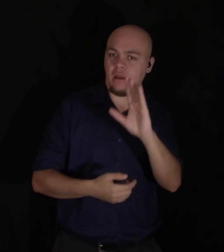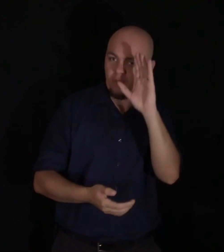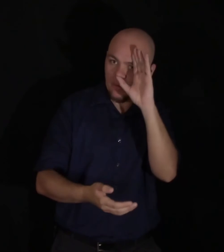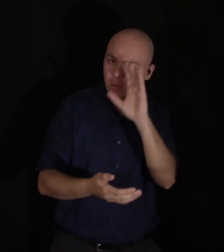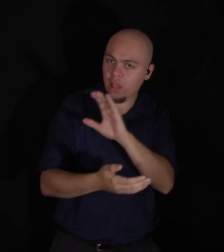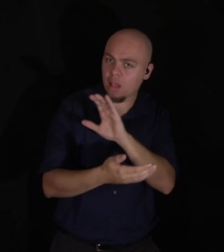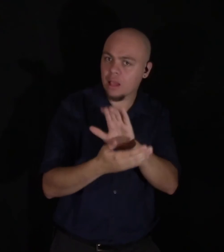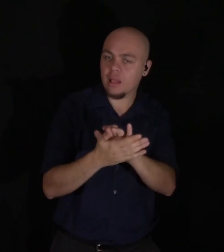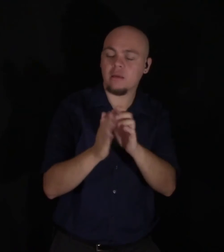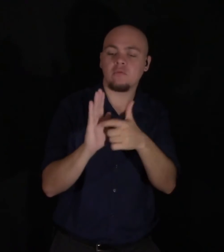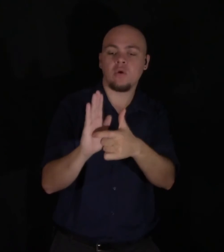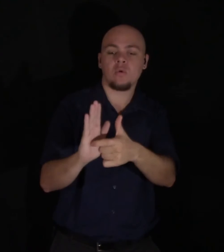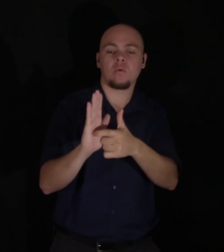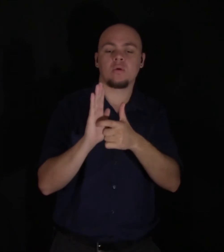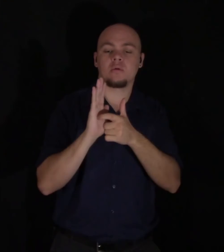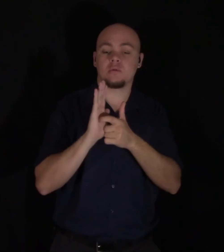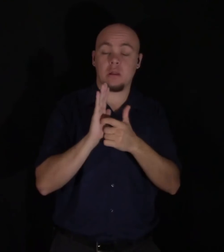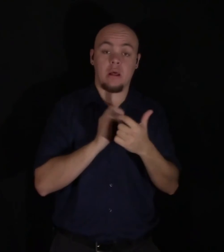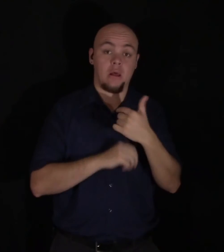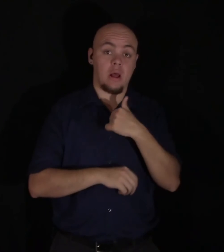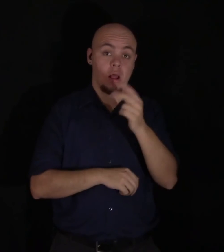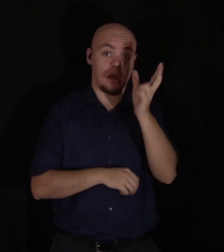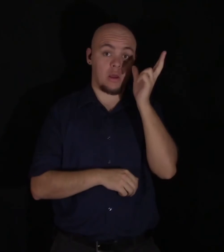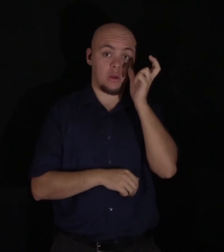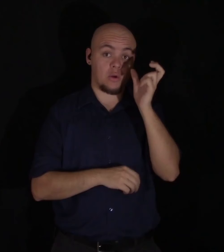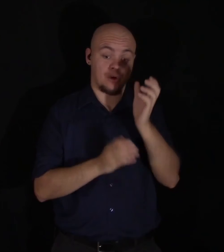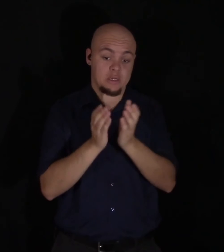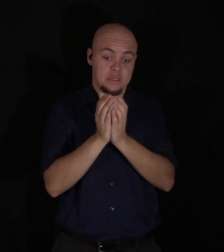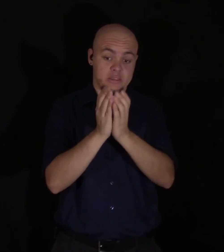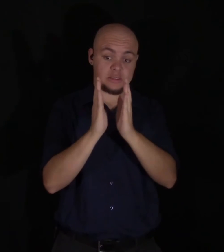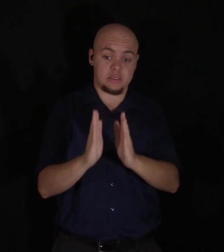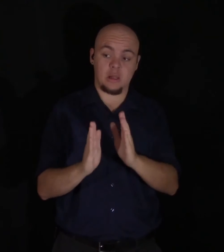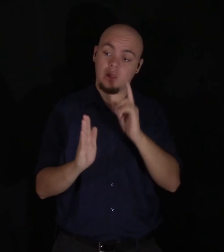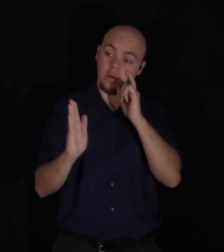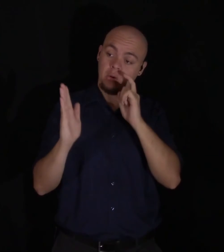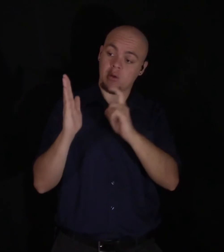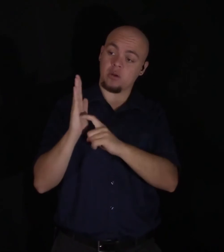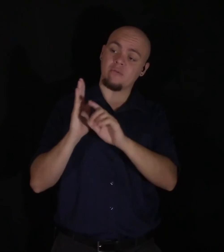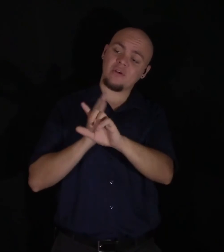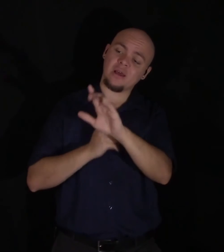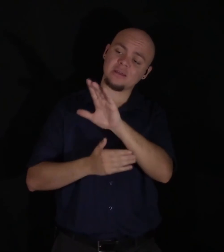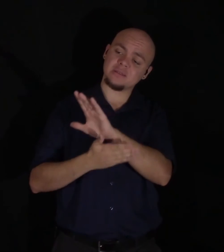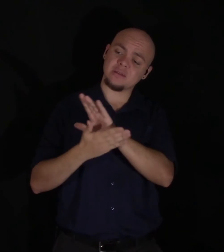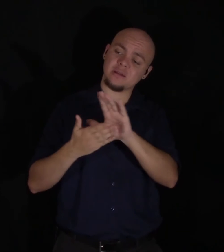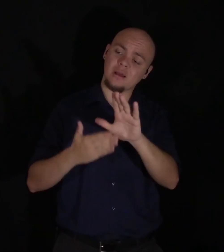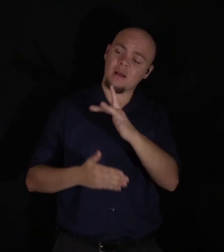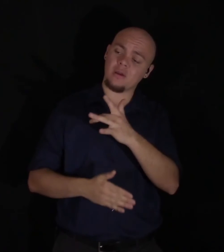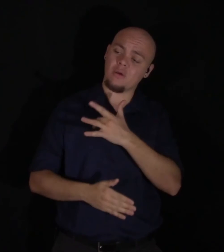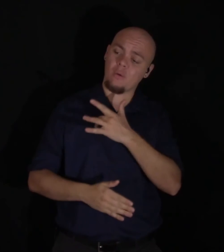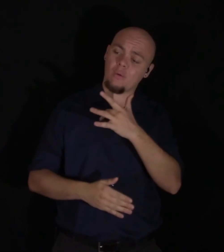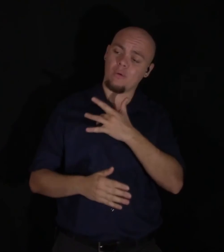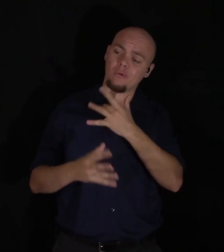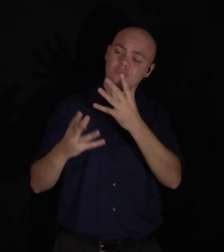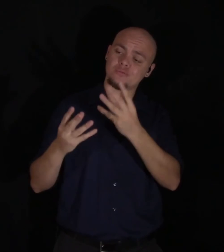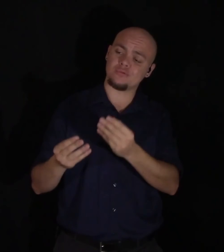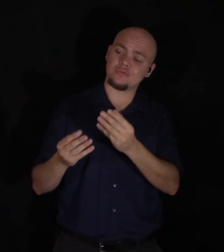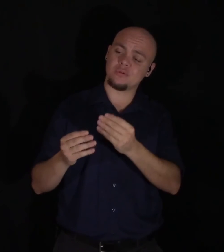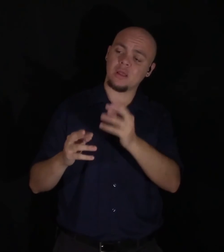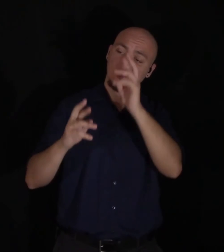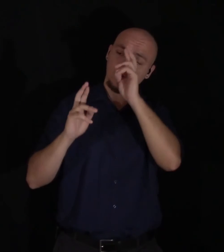necessary, and when I heard of a mariner equally noted for his kindness of heart and the respect and obedience paid